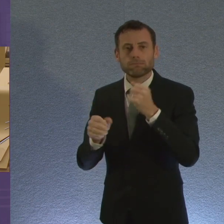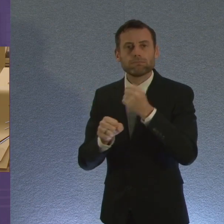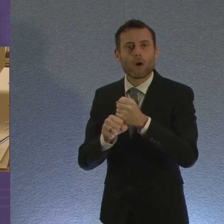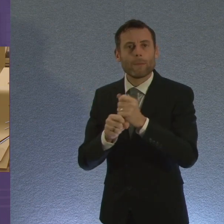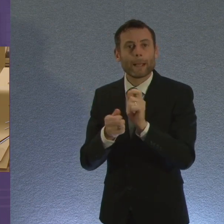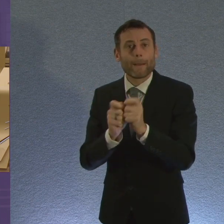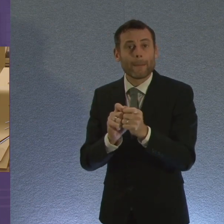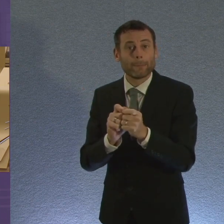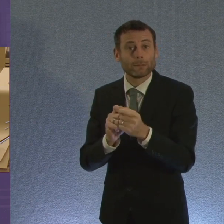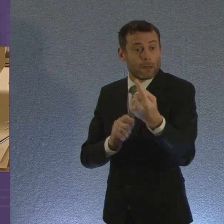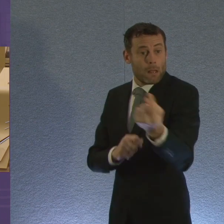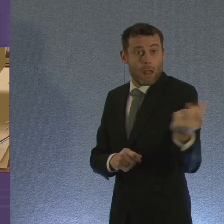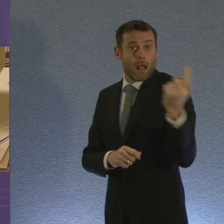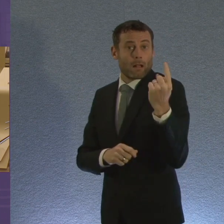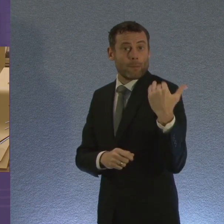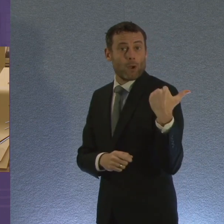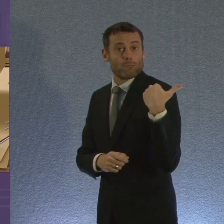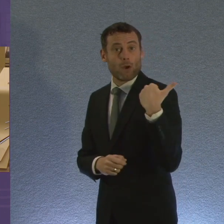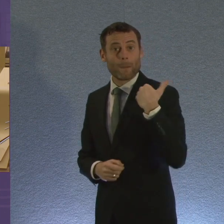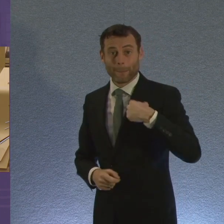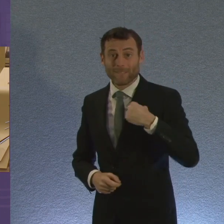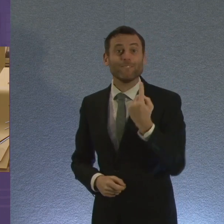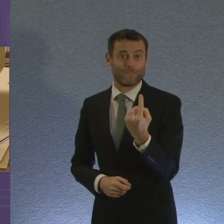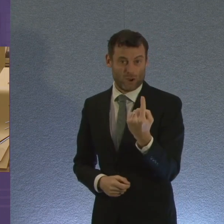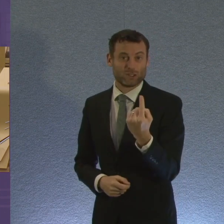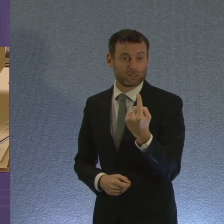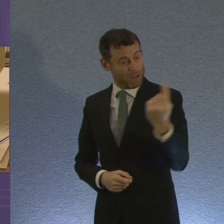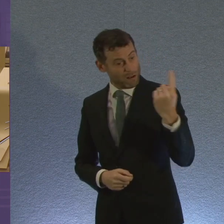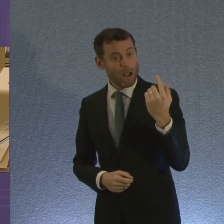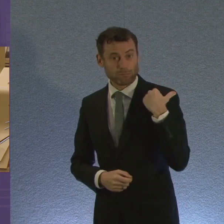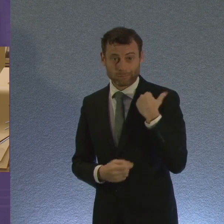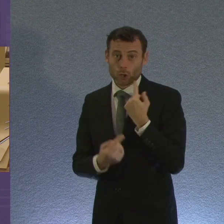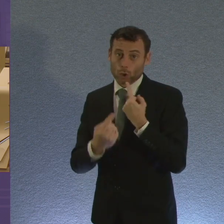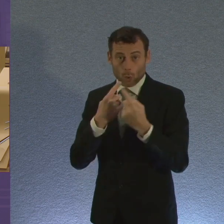first. Because you may find